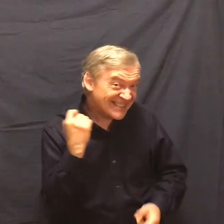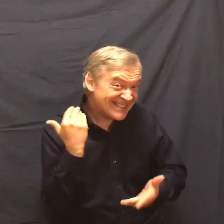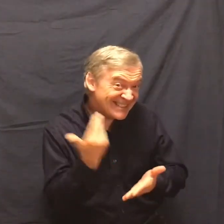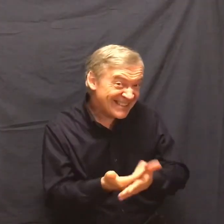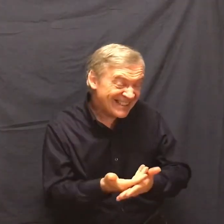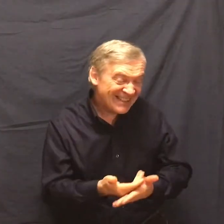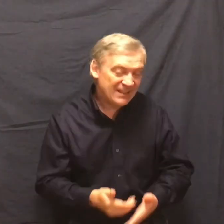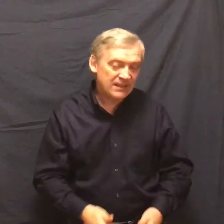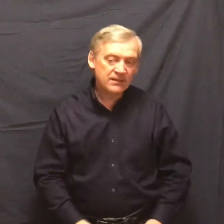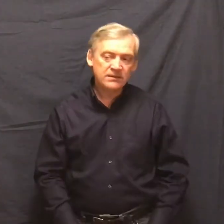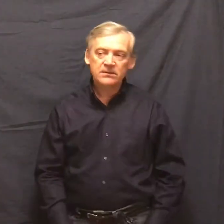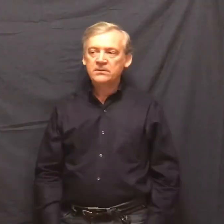"Yeah."